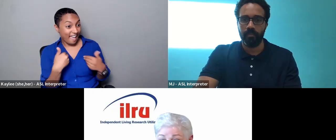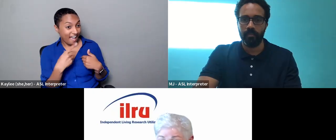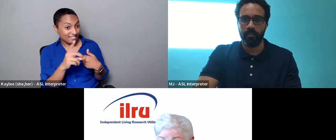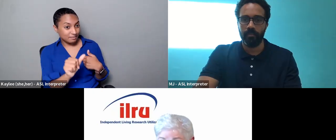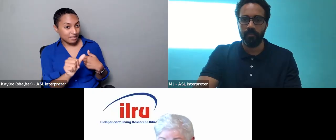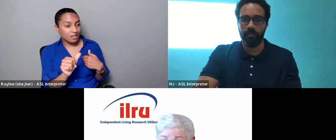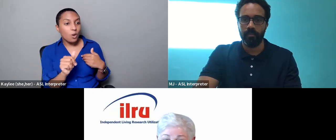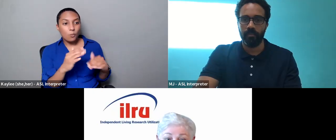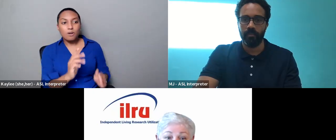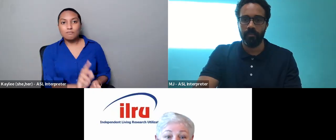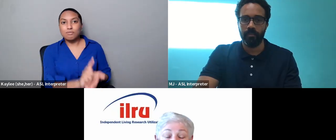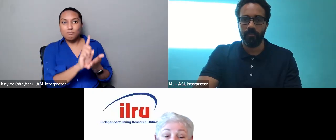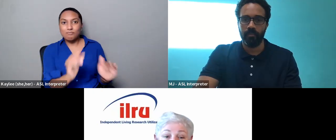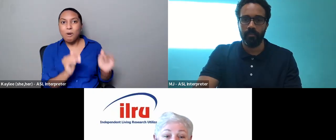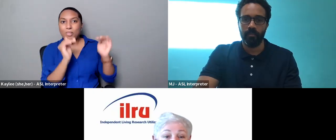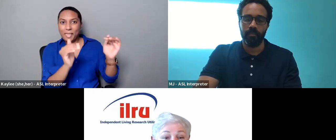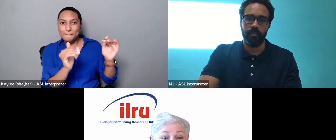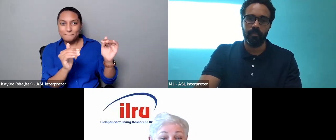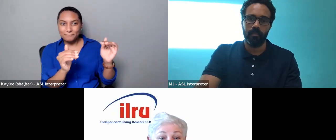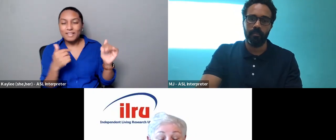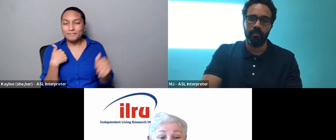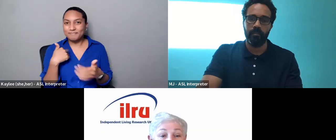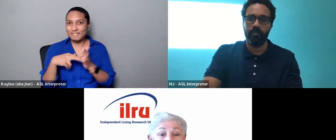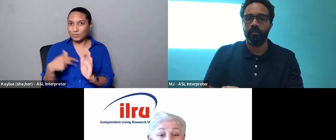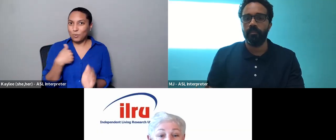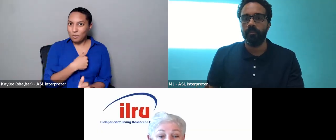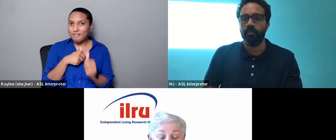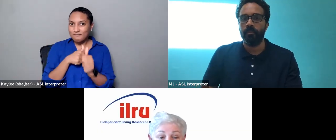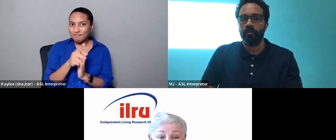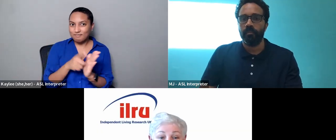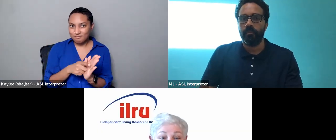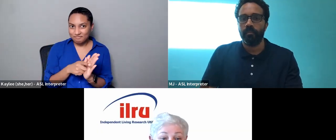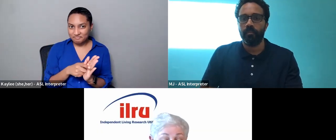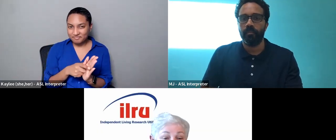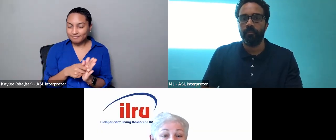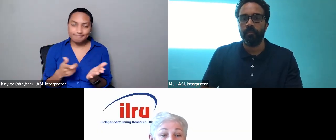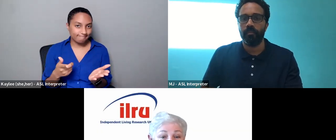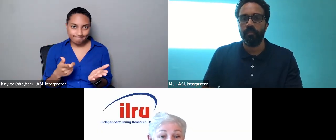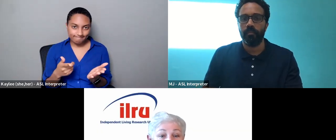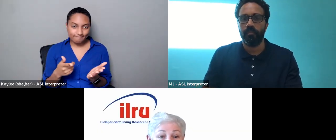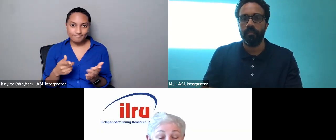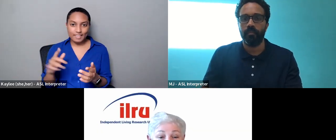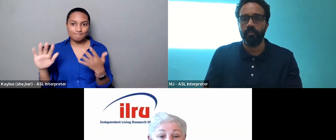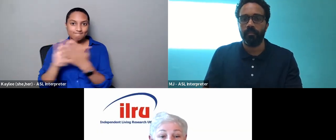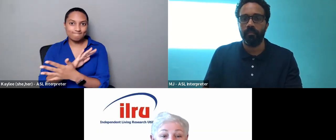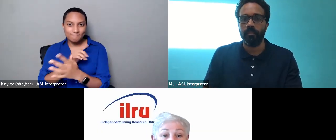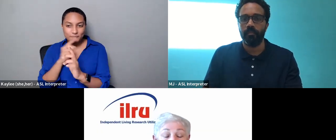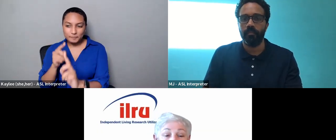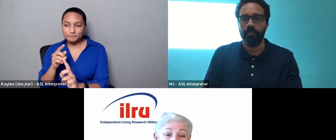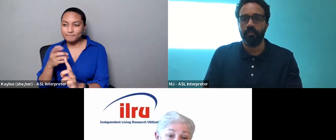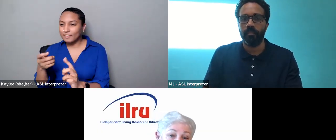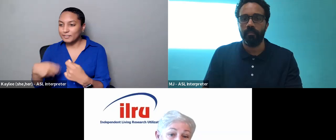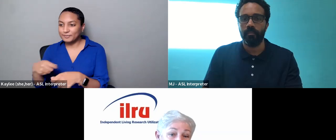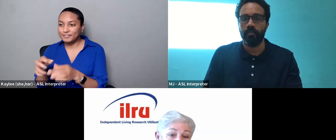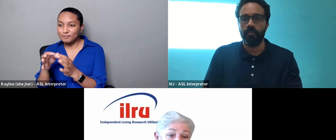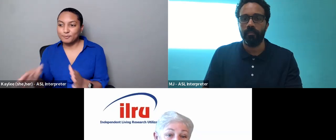compliance. Well, they missed the point that the voice of their center, the leader of their organization,